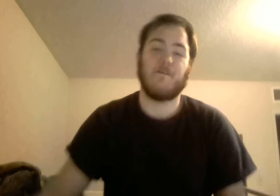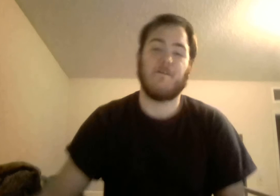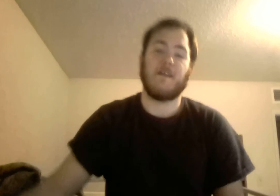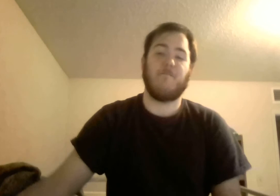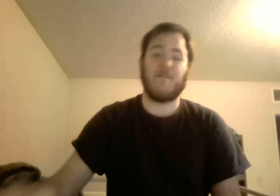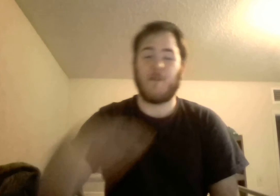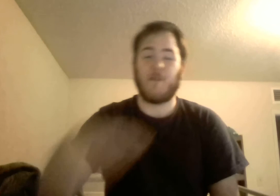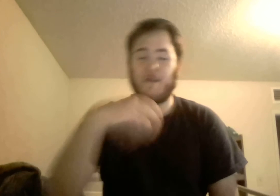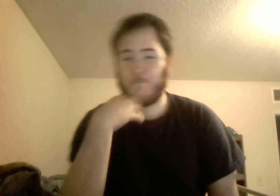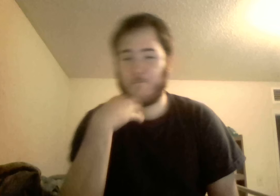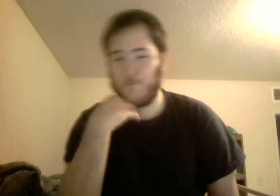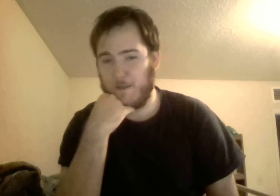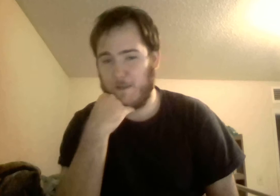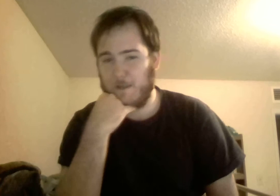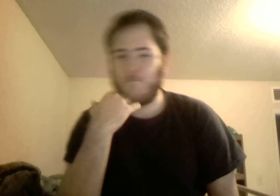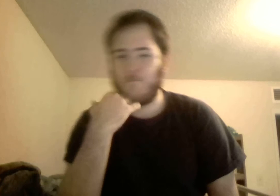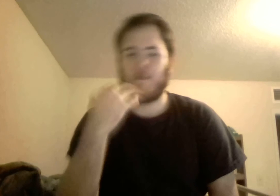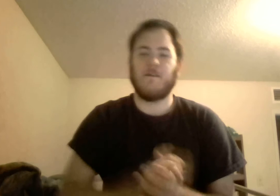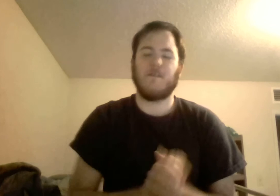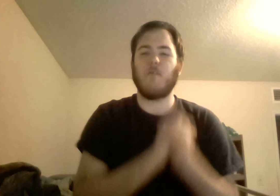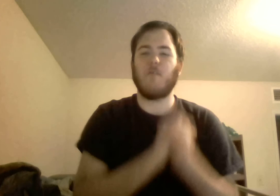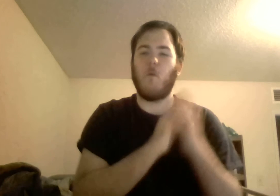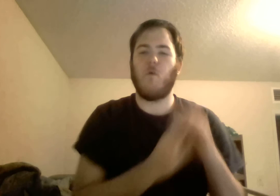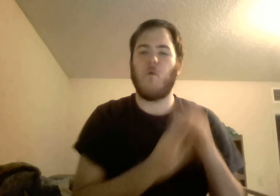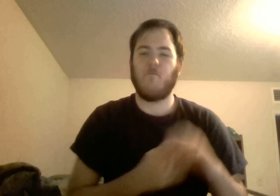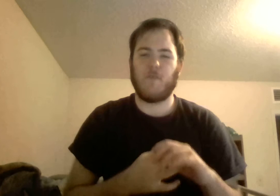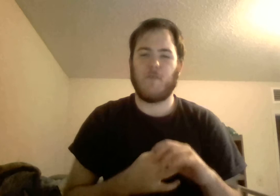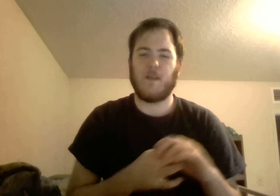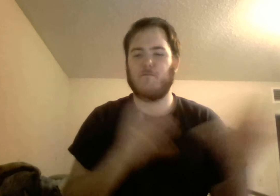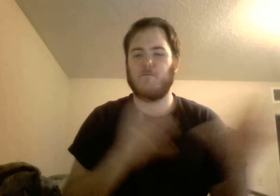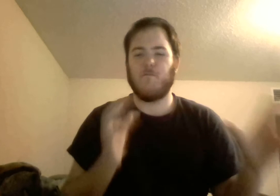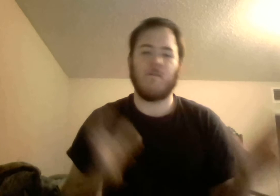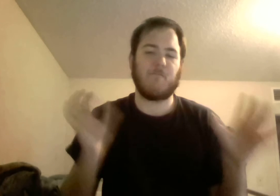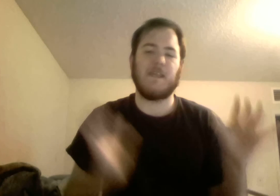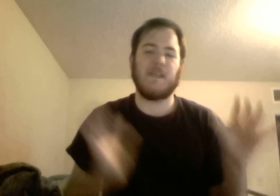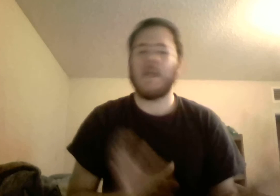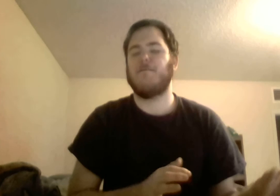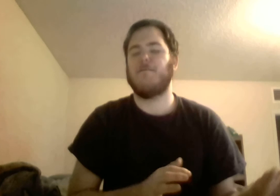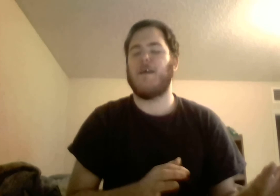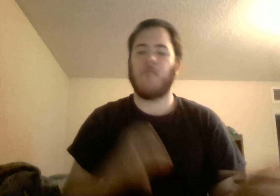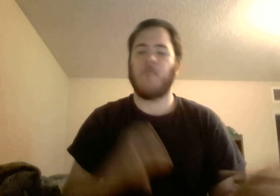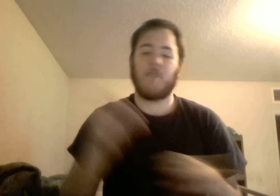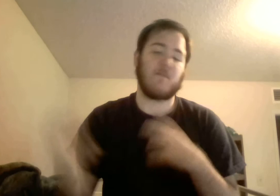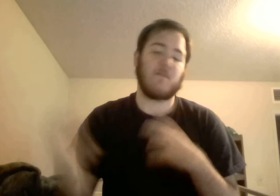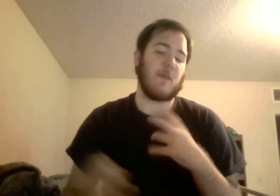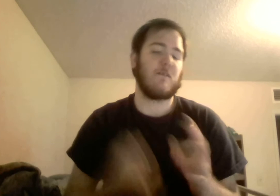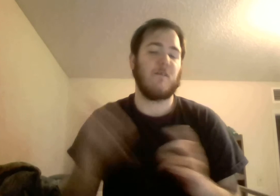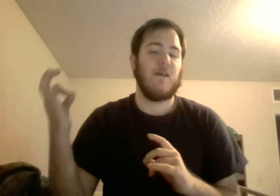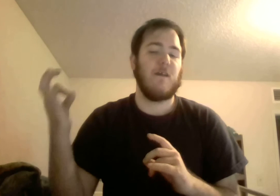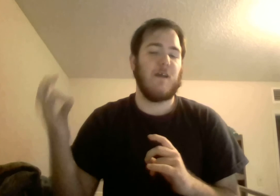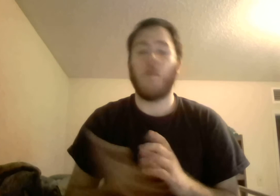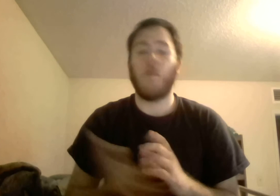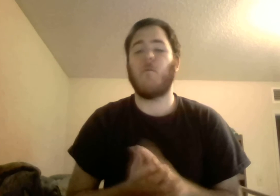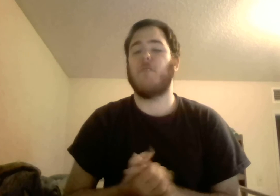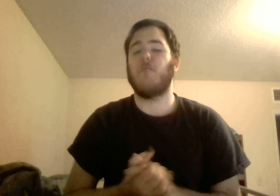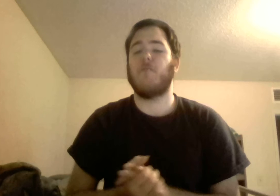play. I should probably go. Sometimes I will put thing into review. I forget to add them after I type it. Go. And I'm almost done with that